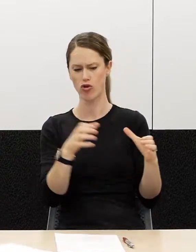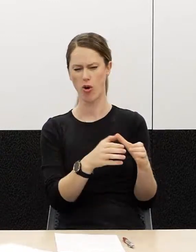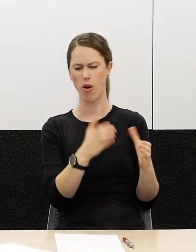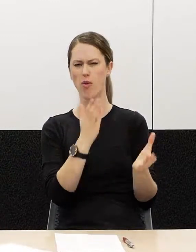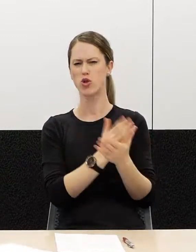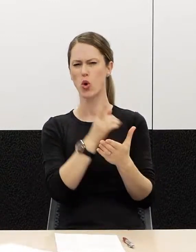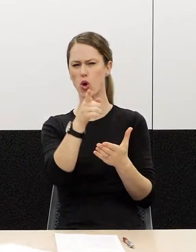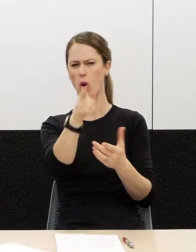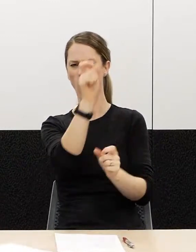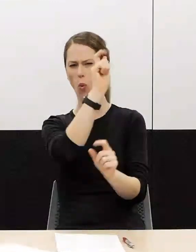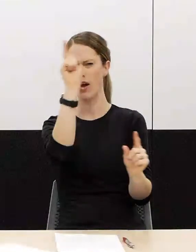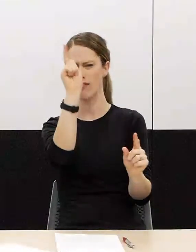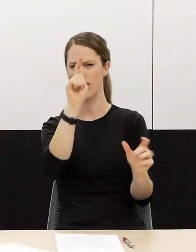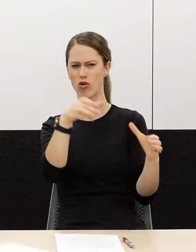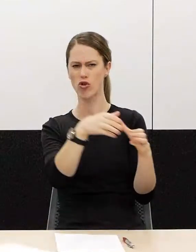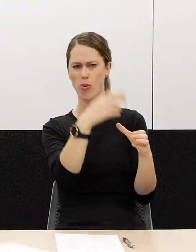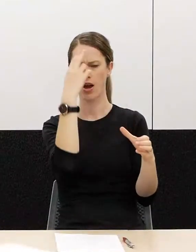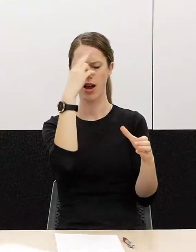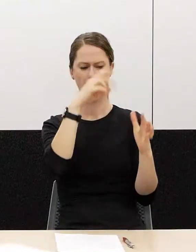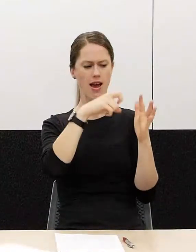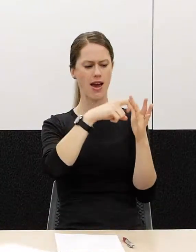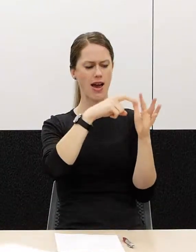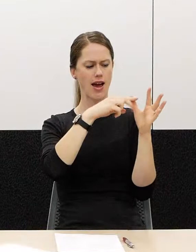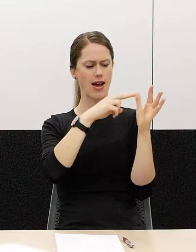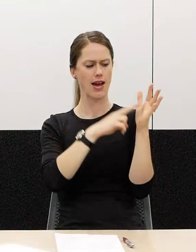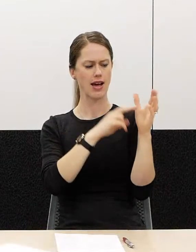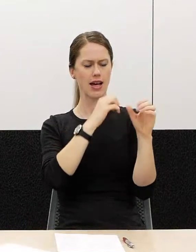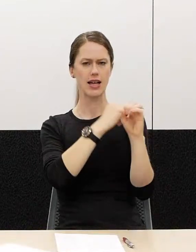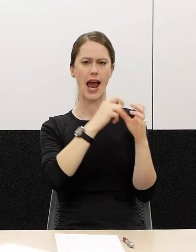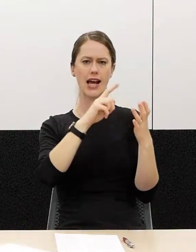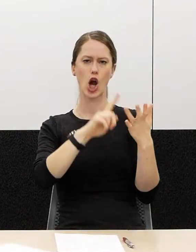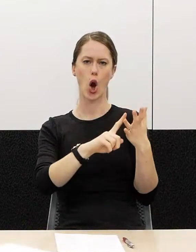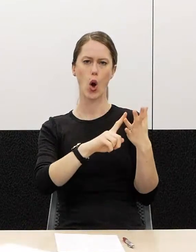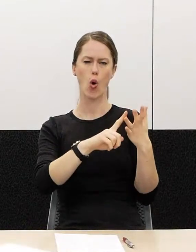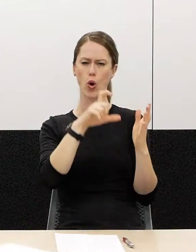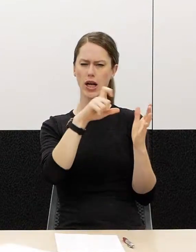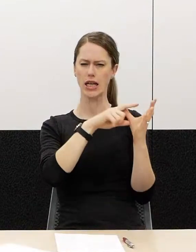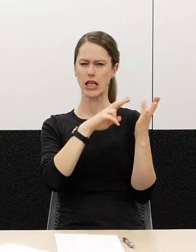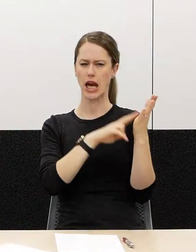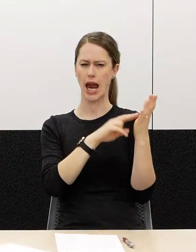sure you may be aware, a group called Kango, which is a group of